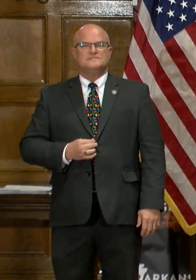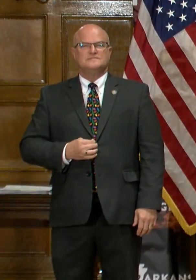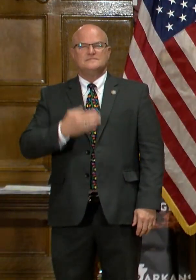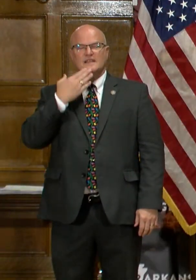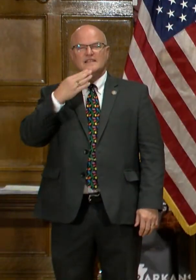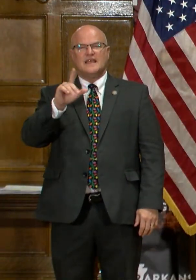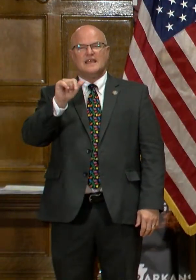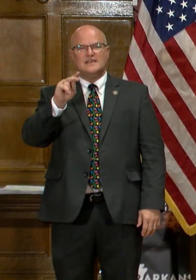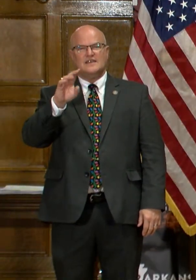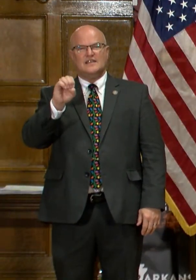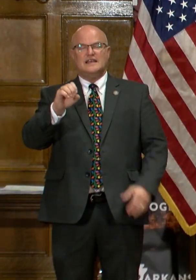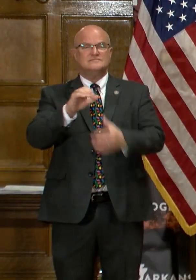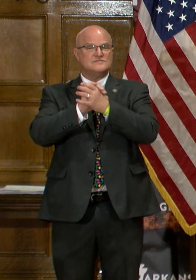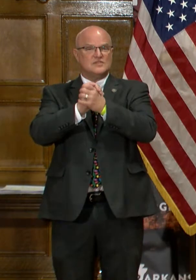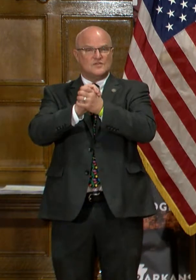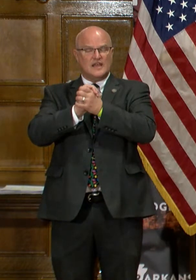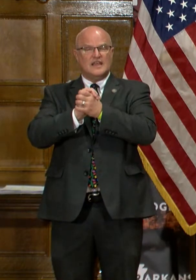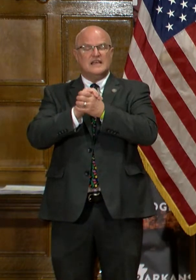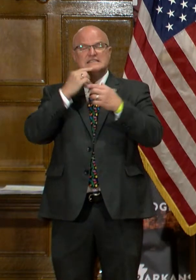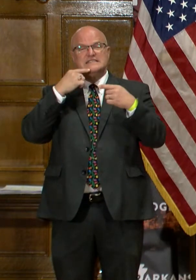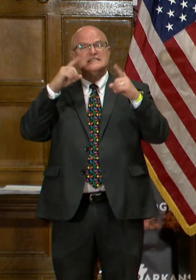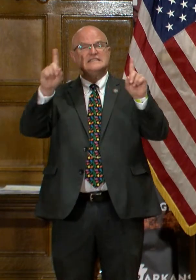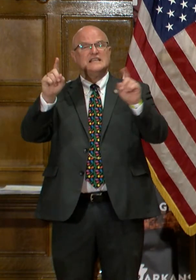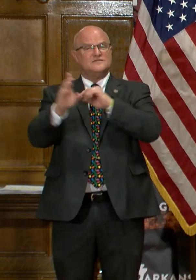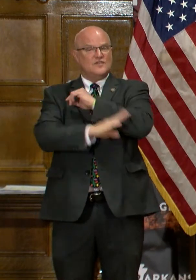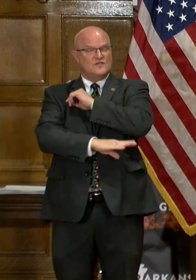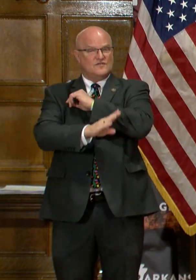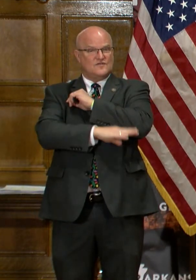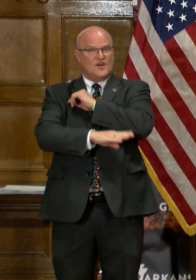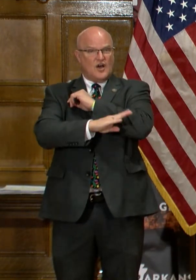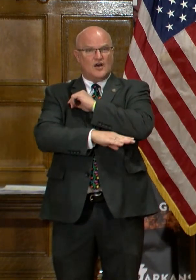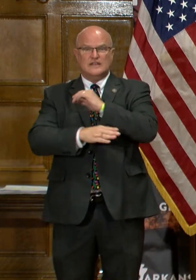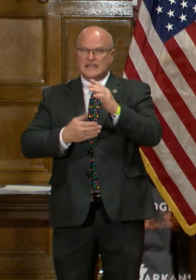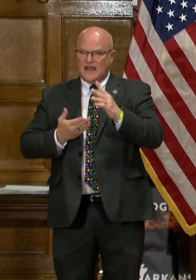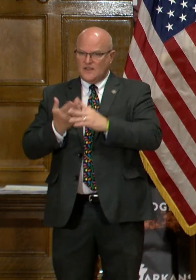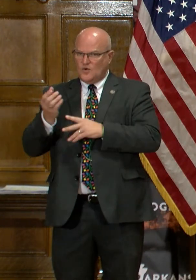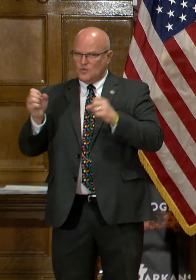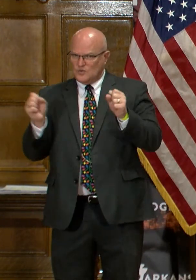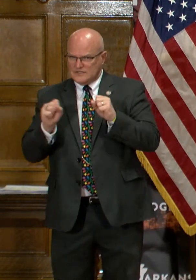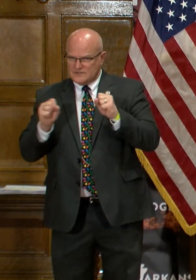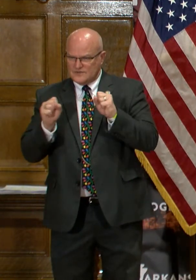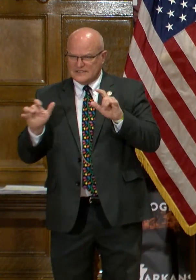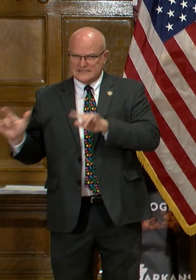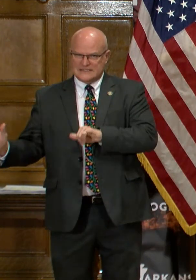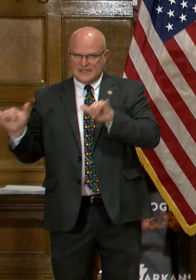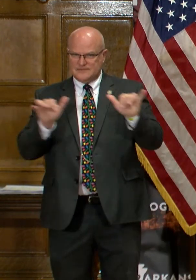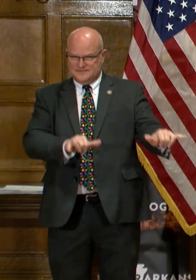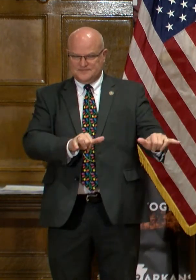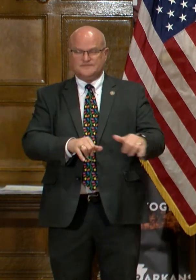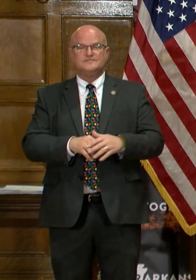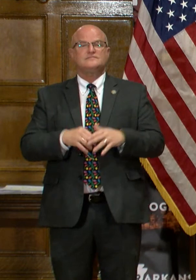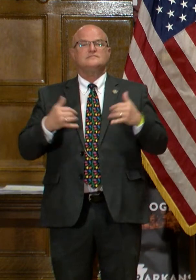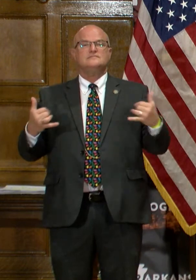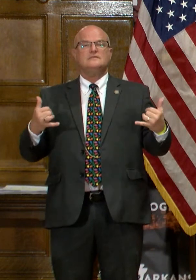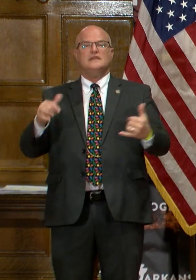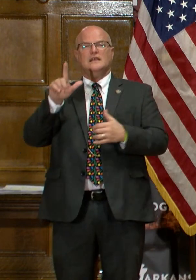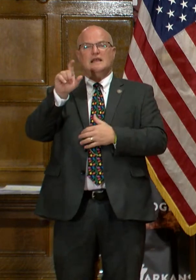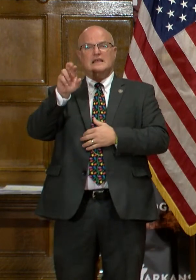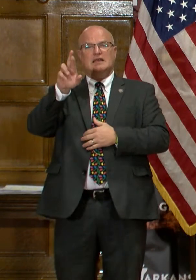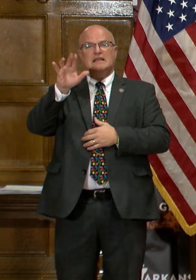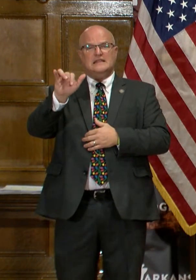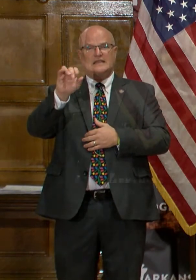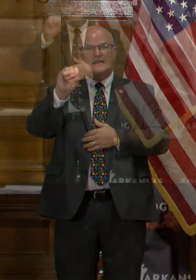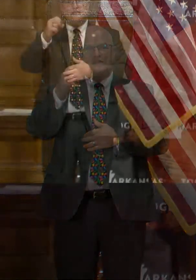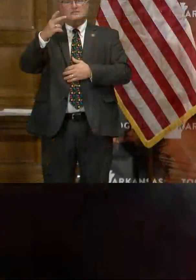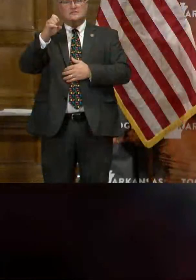Thank you, Lance, and congratulations on a successful fall. Let's get through the winter in the same fashion. And now Larry Shackelford is